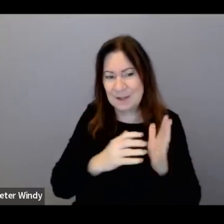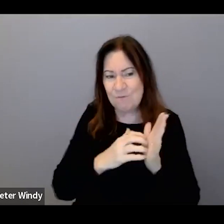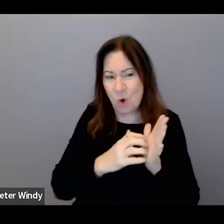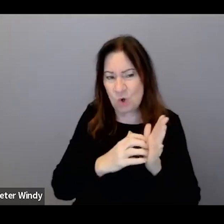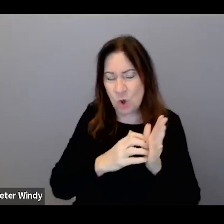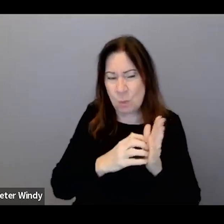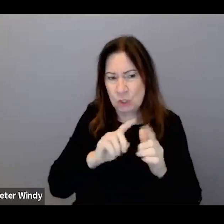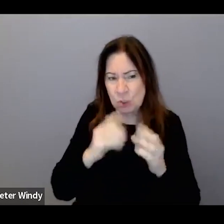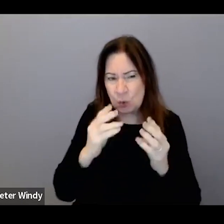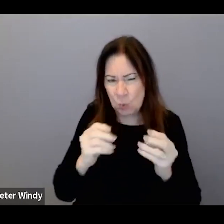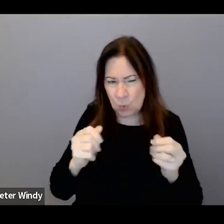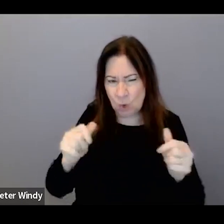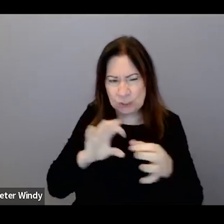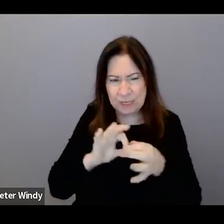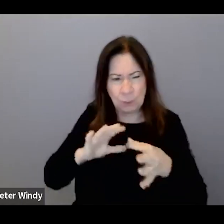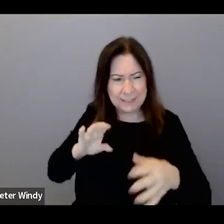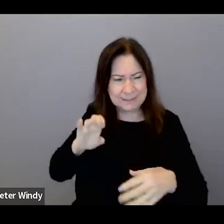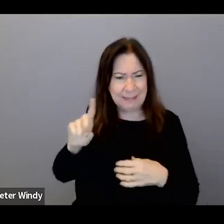the corrosion and releasing lead?